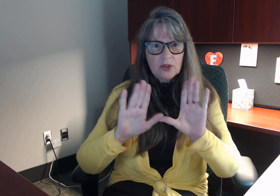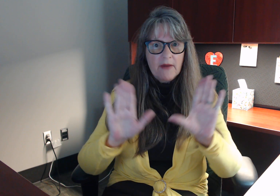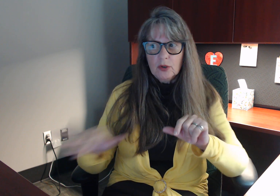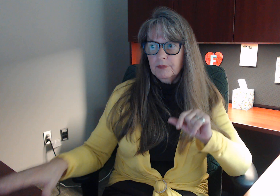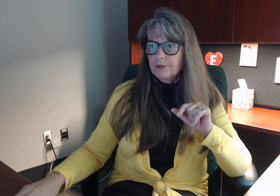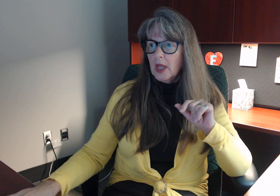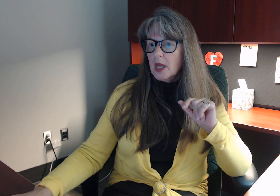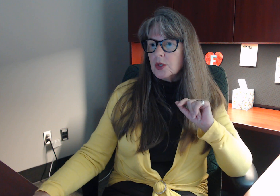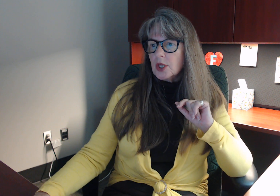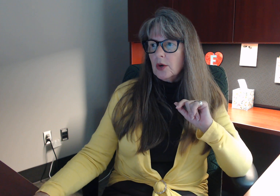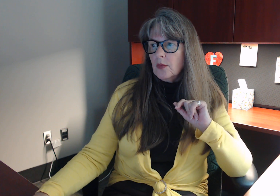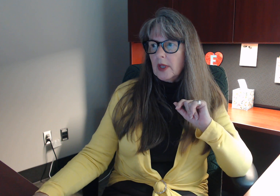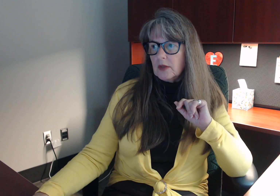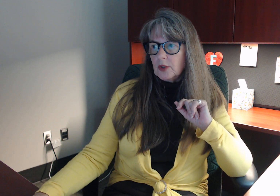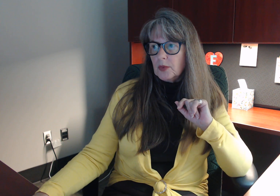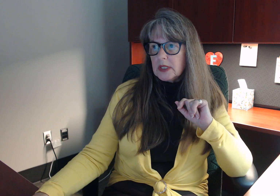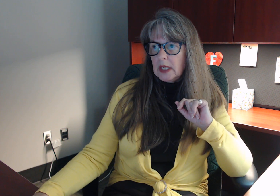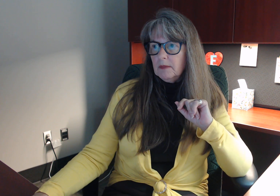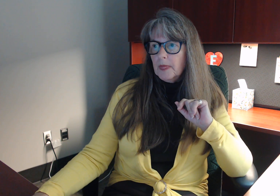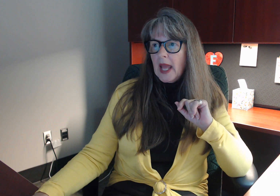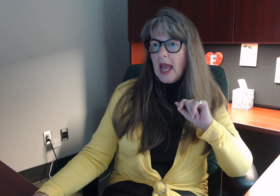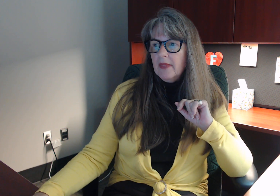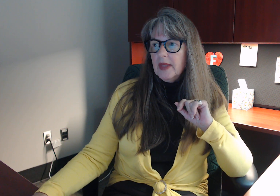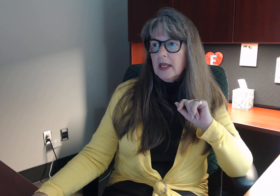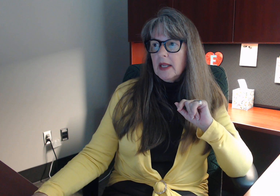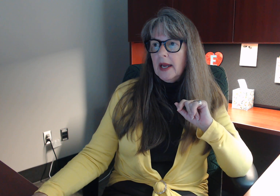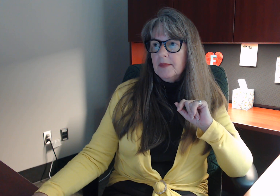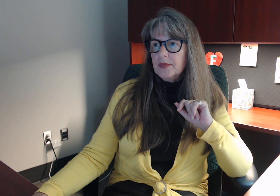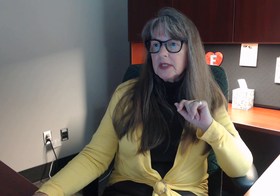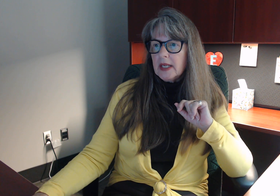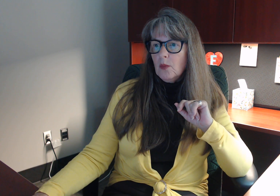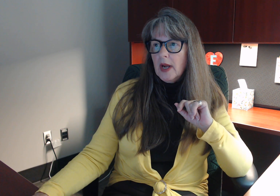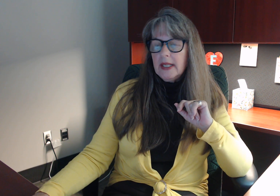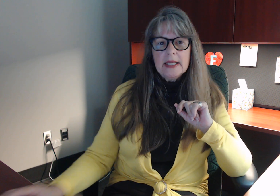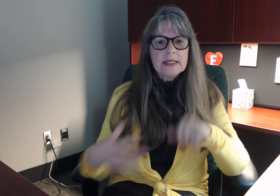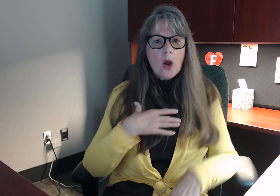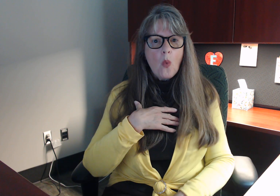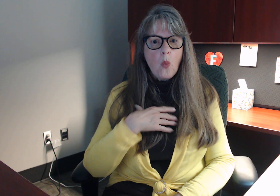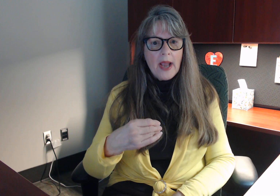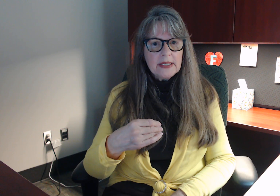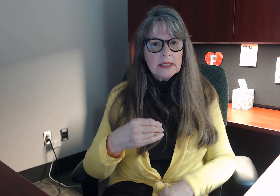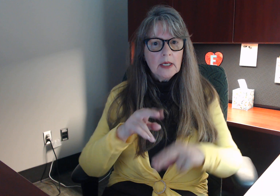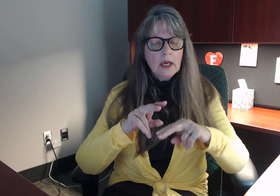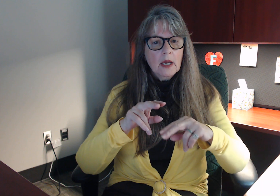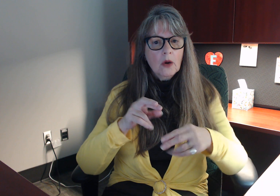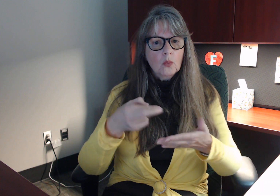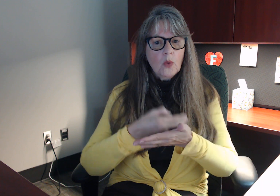never. So that's the first one, is honey. And then the second one is white rice.